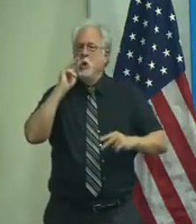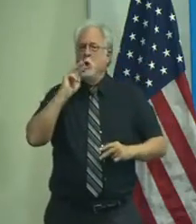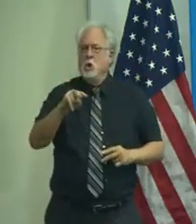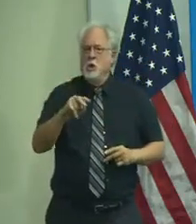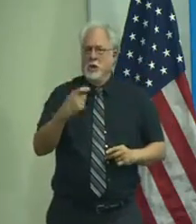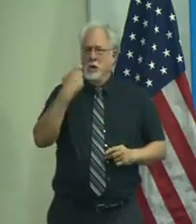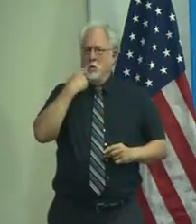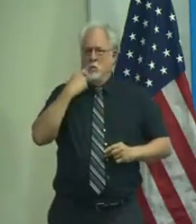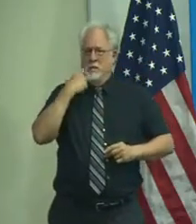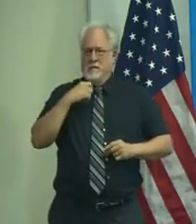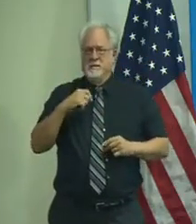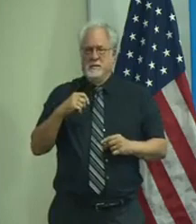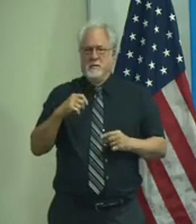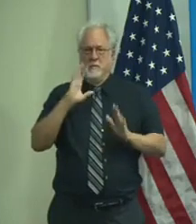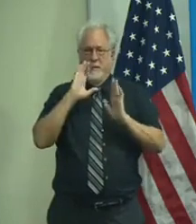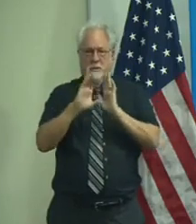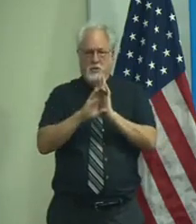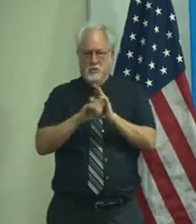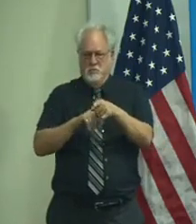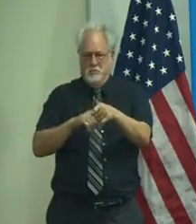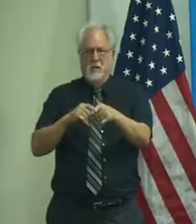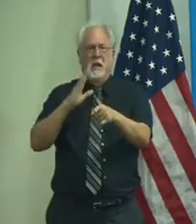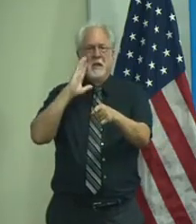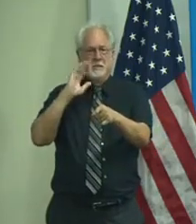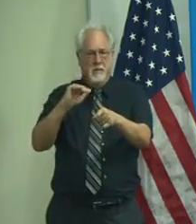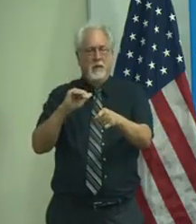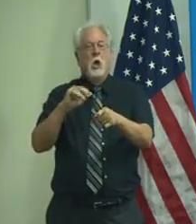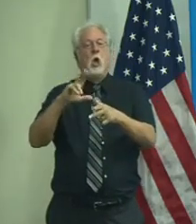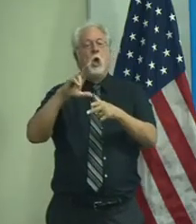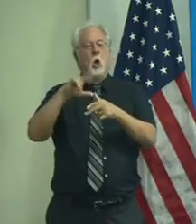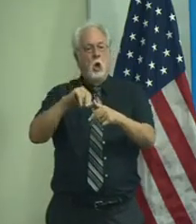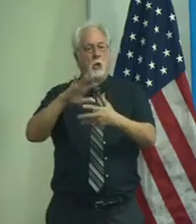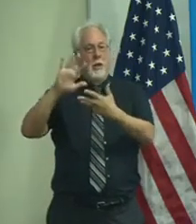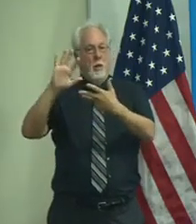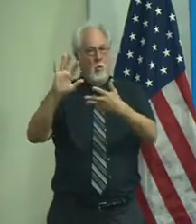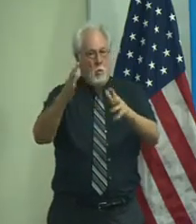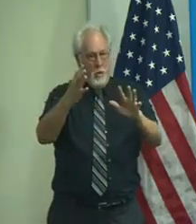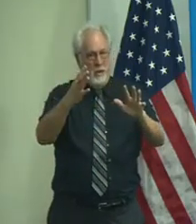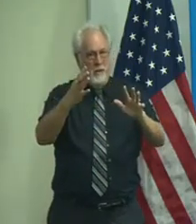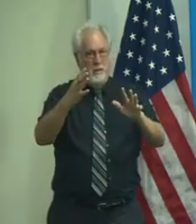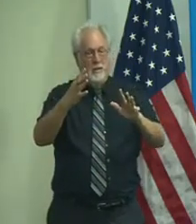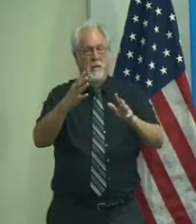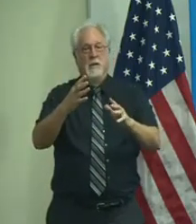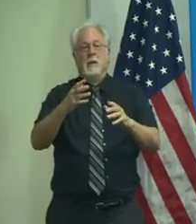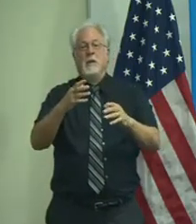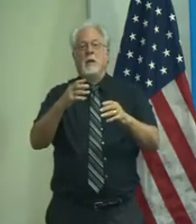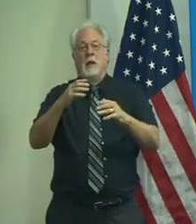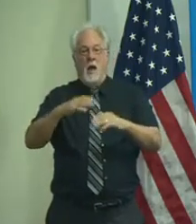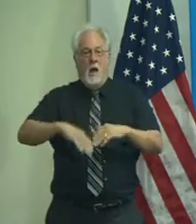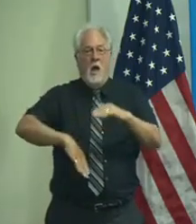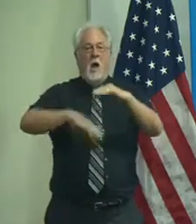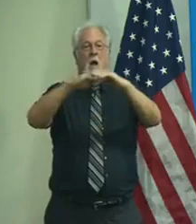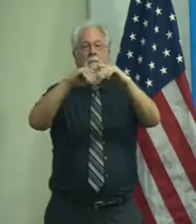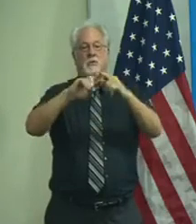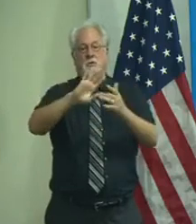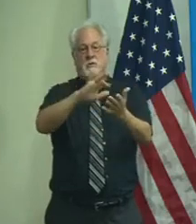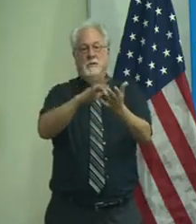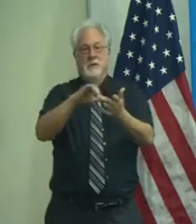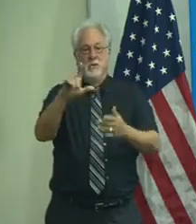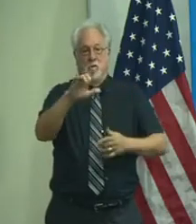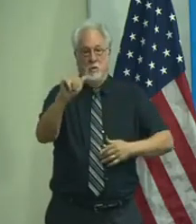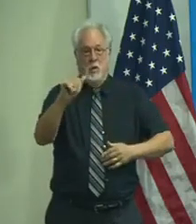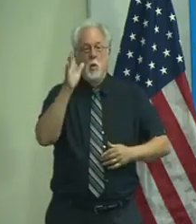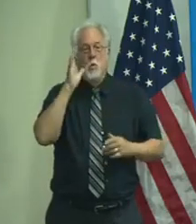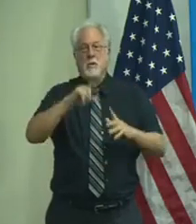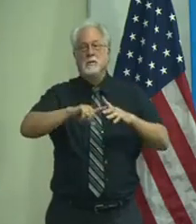recent graphic, we know that they're expecting hurricane force winds at least into central Louisiana. So today we